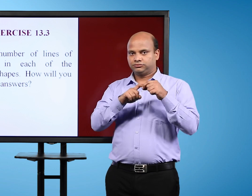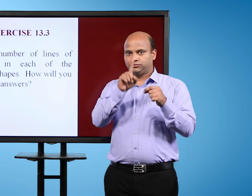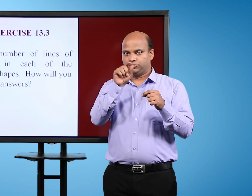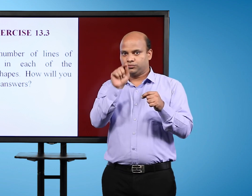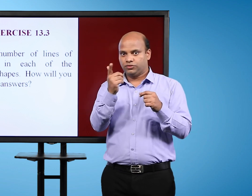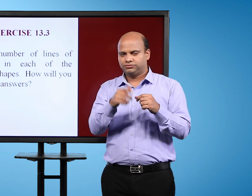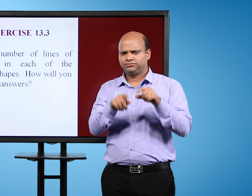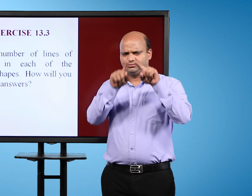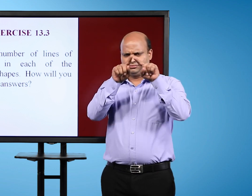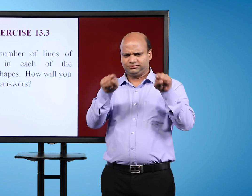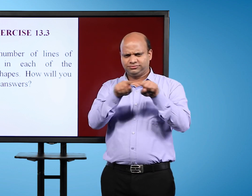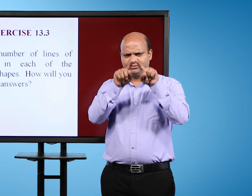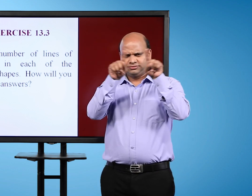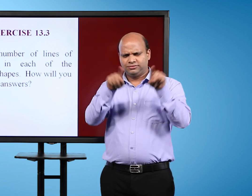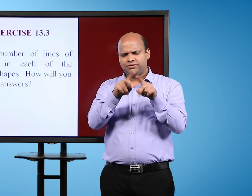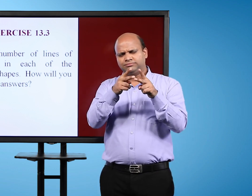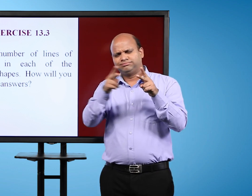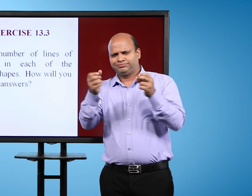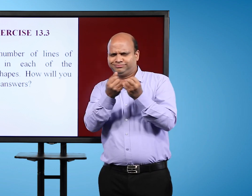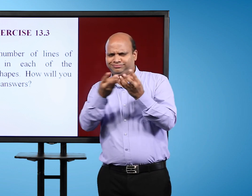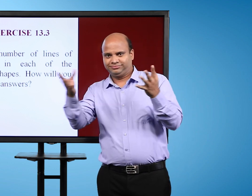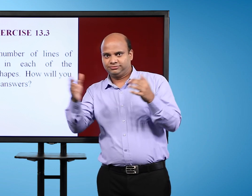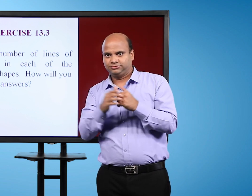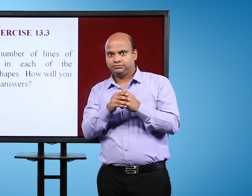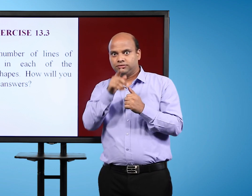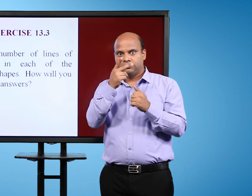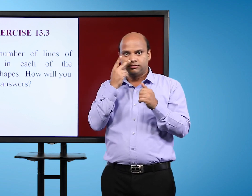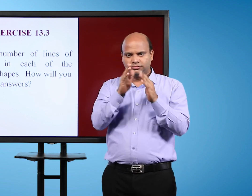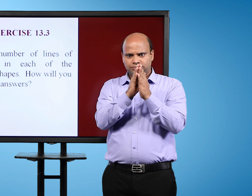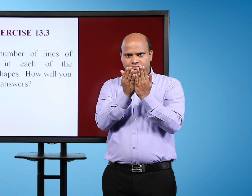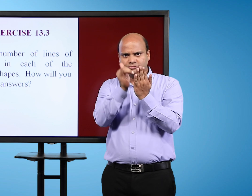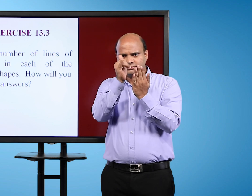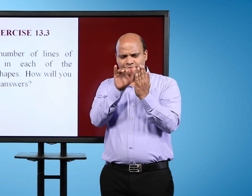1. Find the number of lines of symmetry in each of the following shapes.